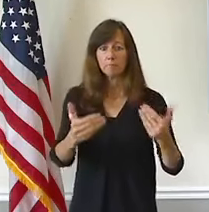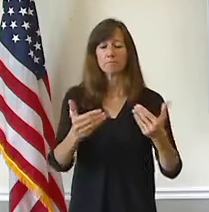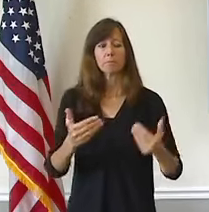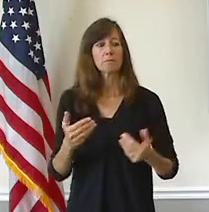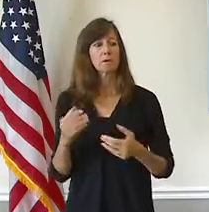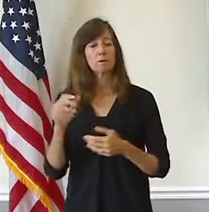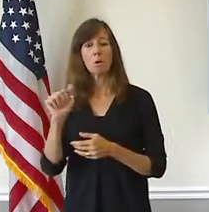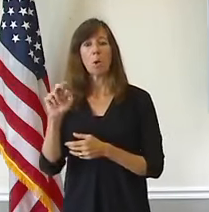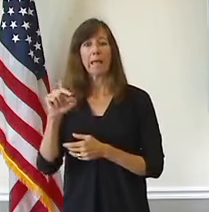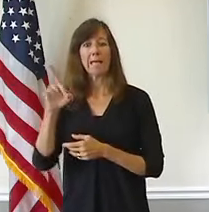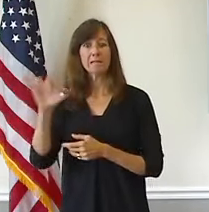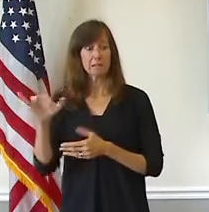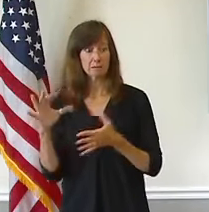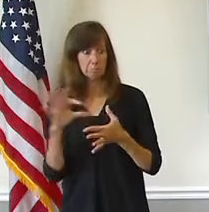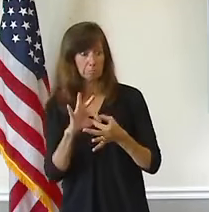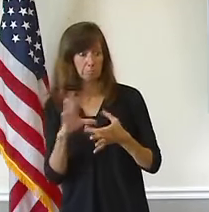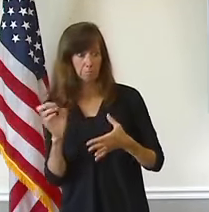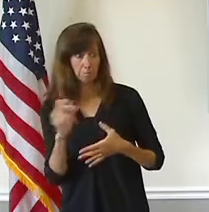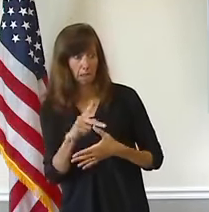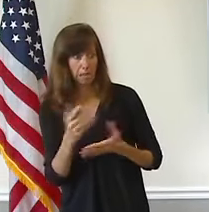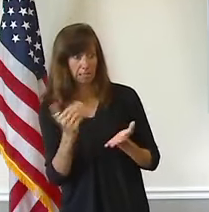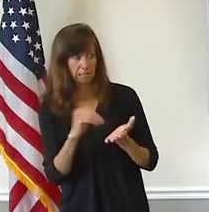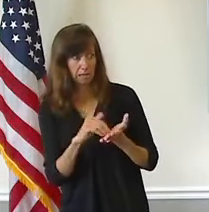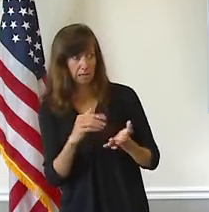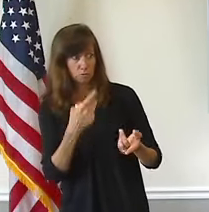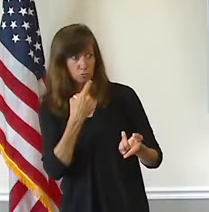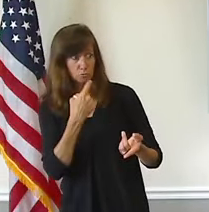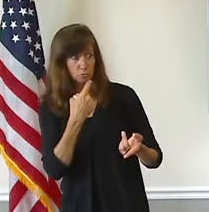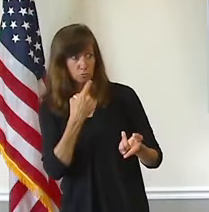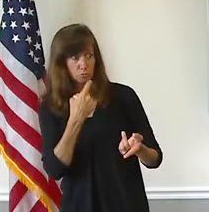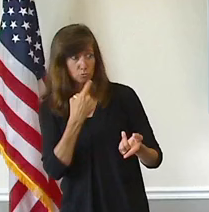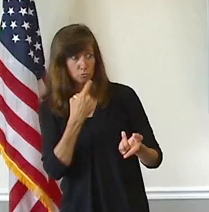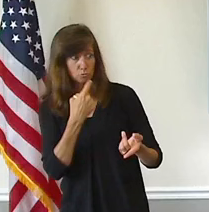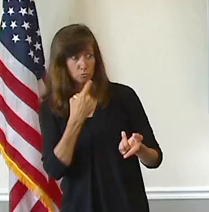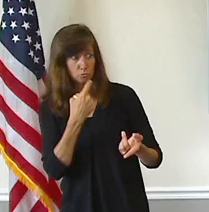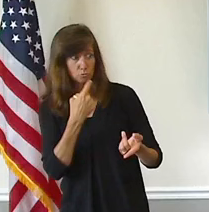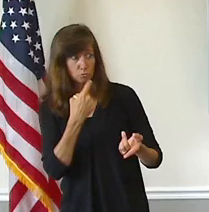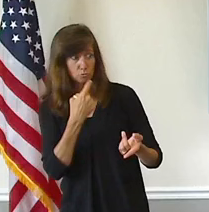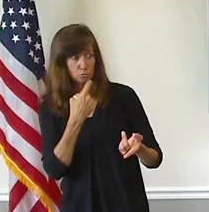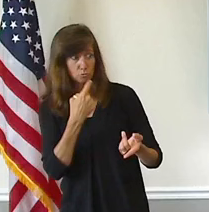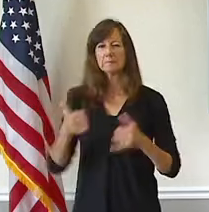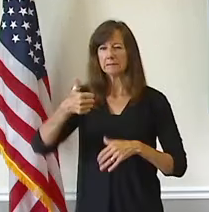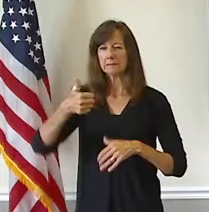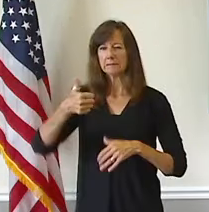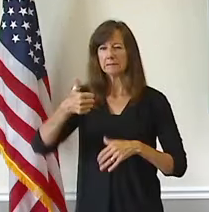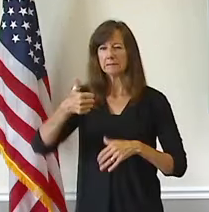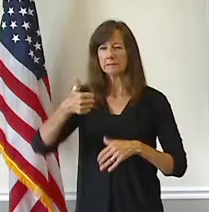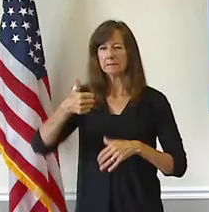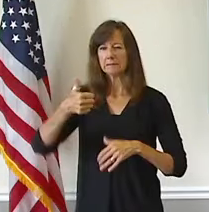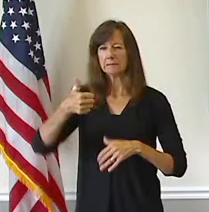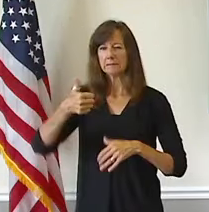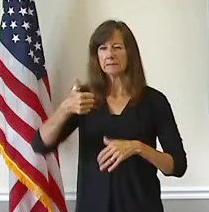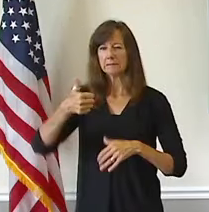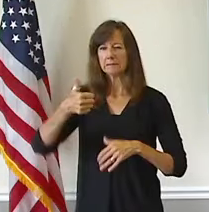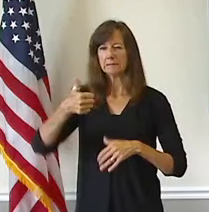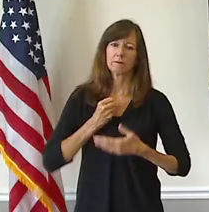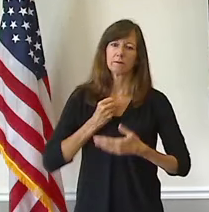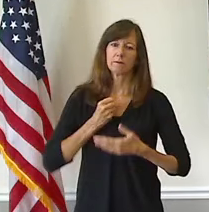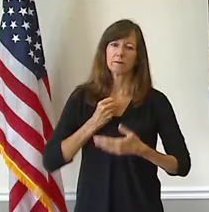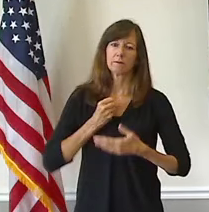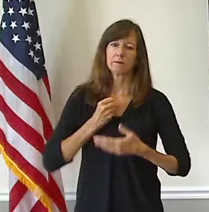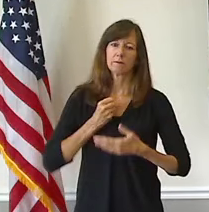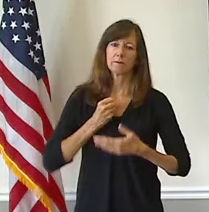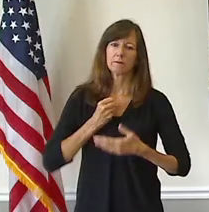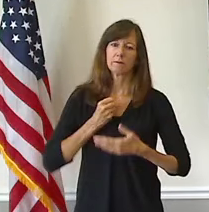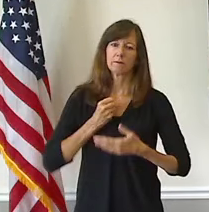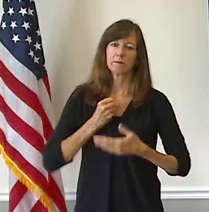get to Andy when you tell me I can. Can I? Okay. Andy, do you want to talk a little bit? I apologize. We've been having technical problems